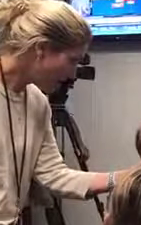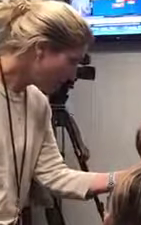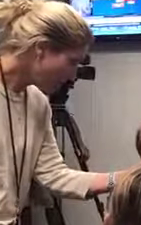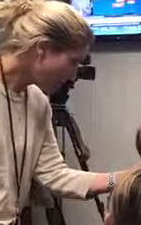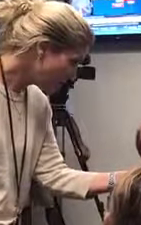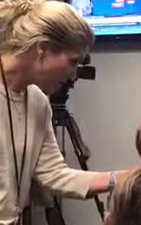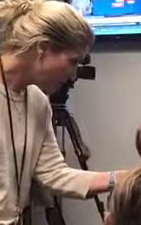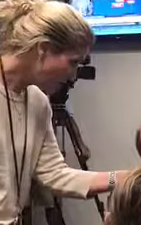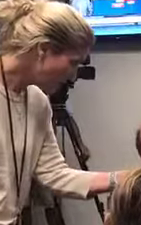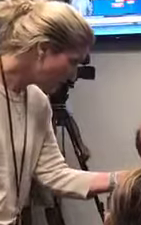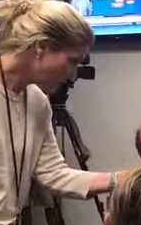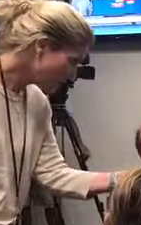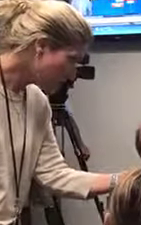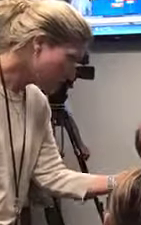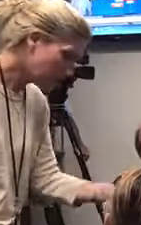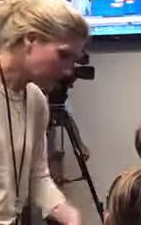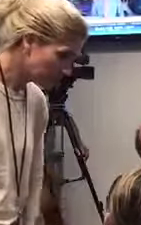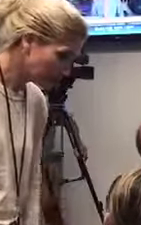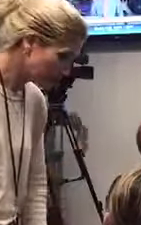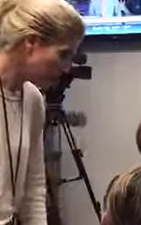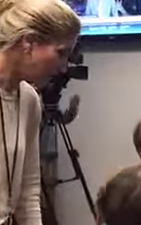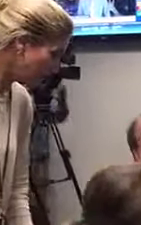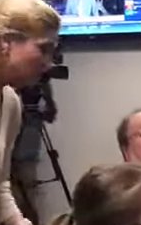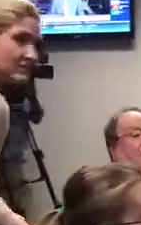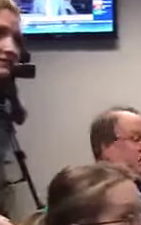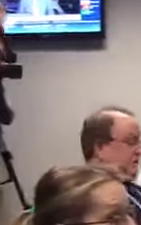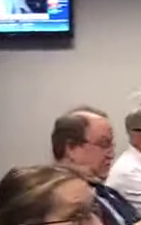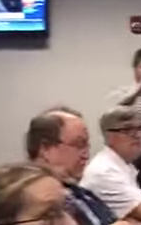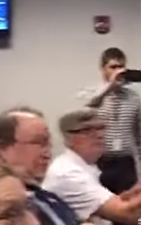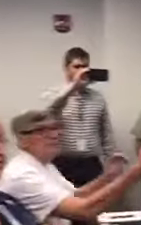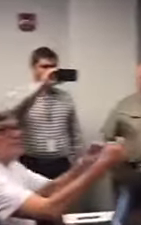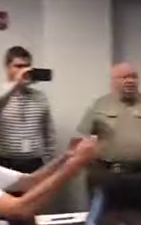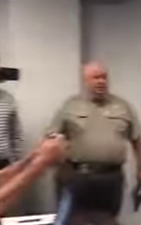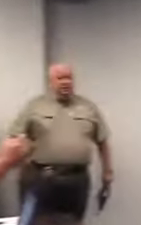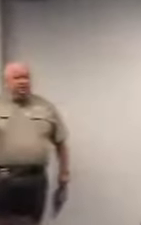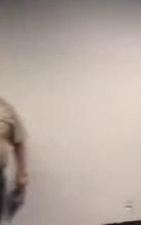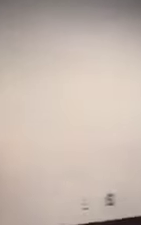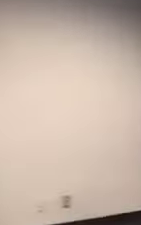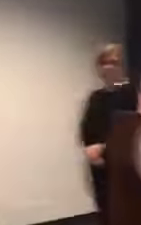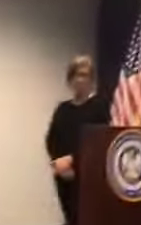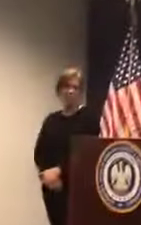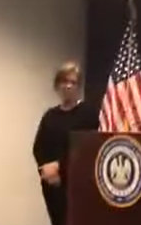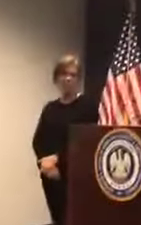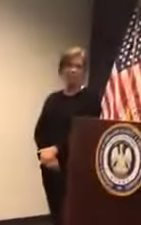had good facilities. I really do.